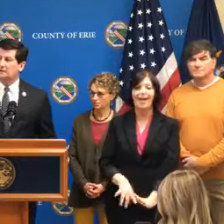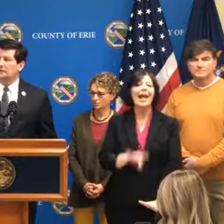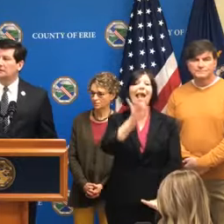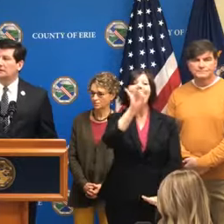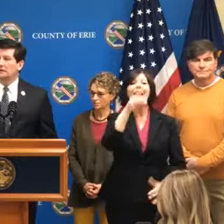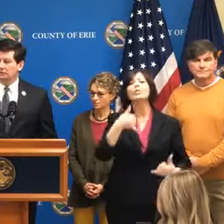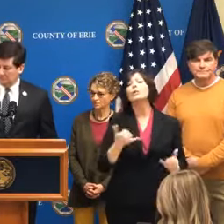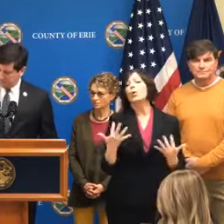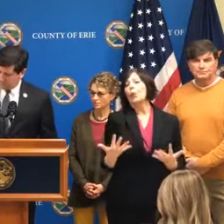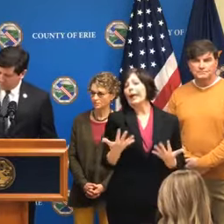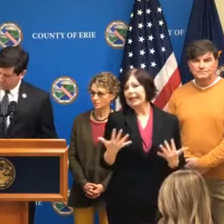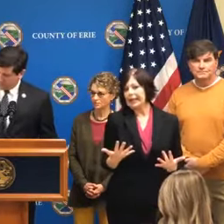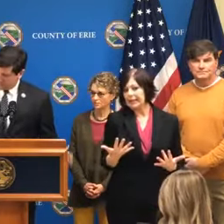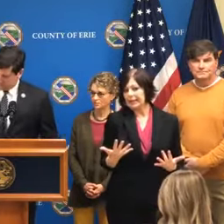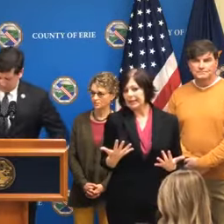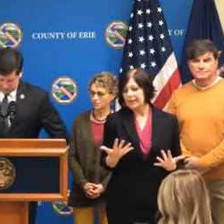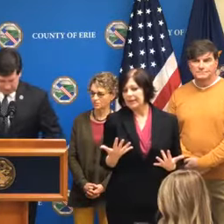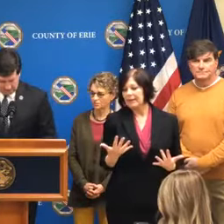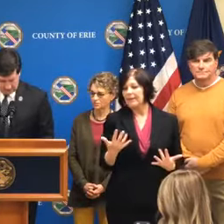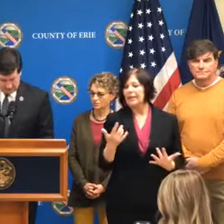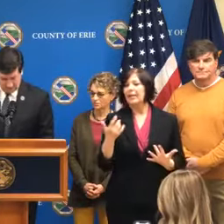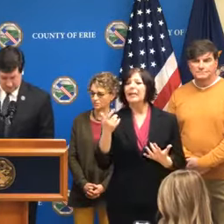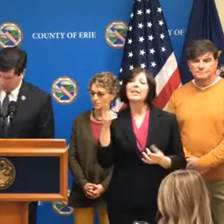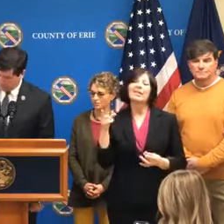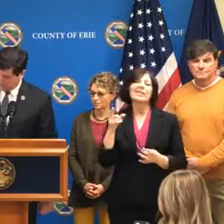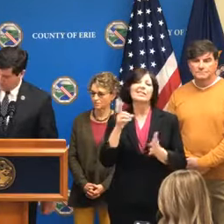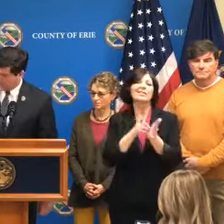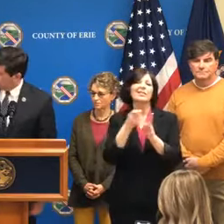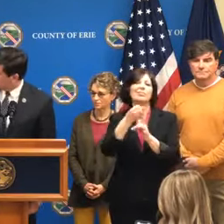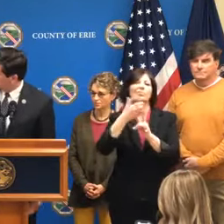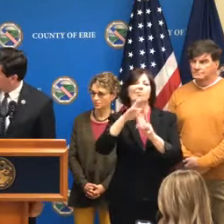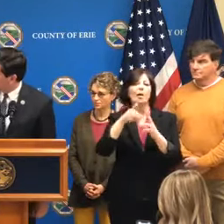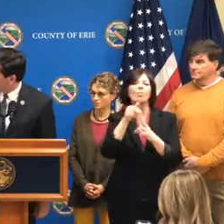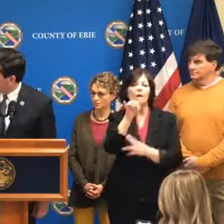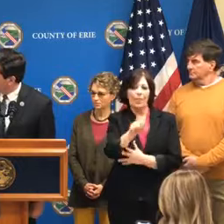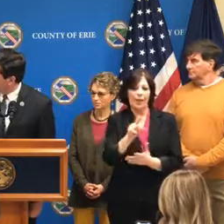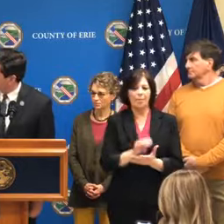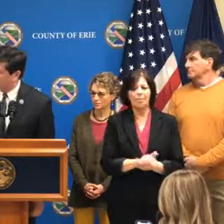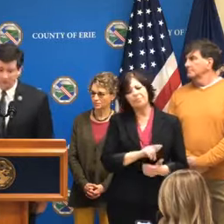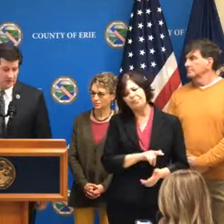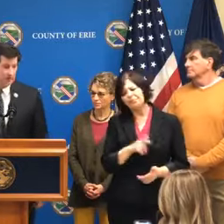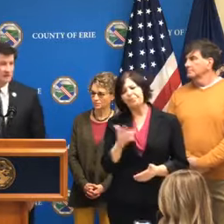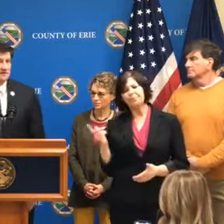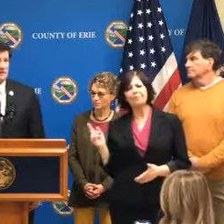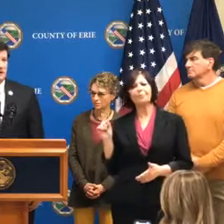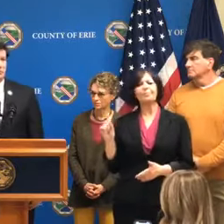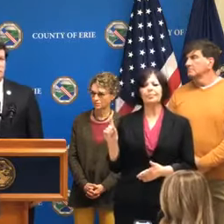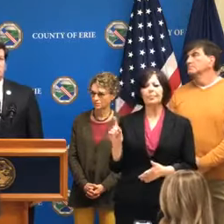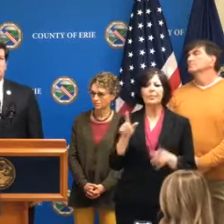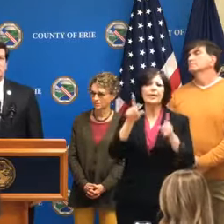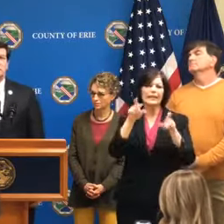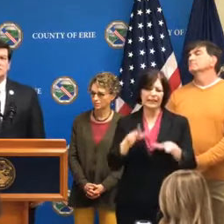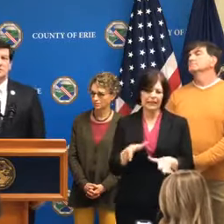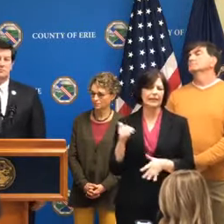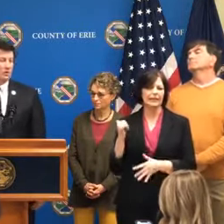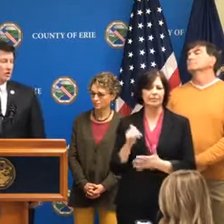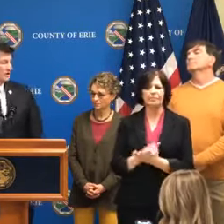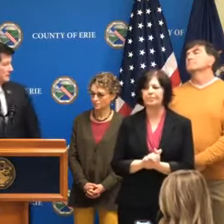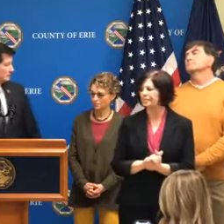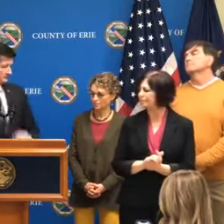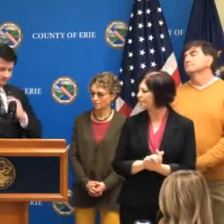pending, included in a batch today, which I'll have the doc talk a little bit more about. And I'm going to turn it over to Doc to talk about the testing capability and